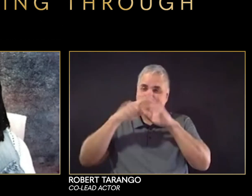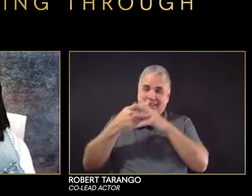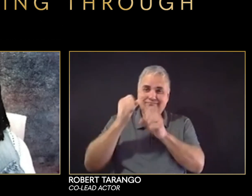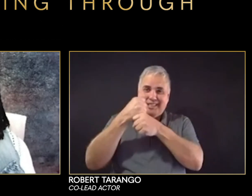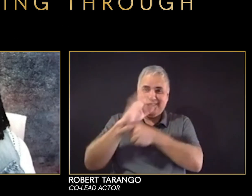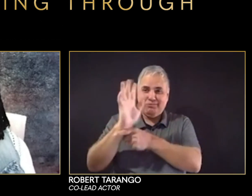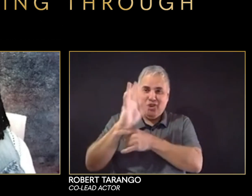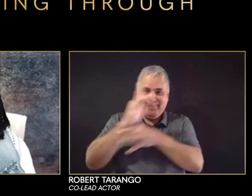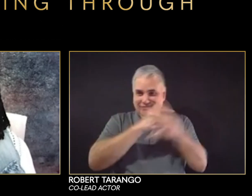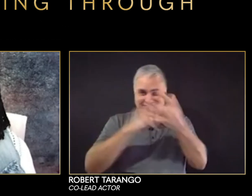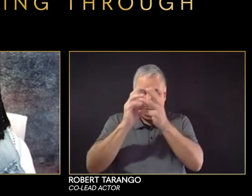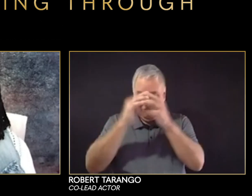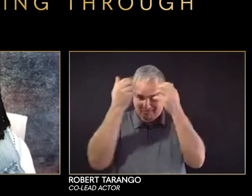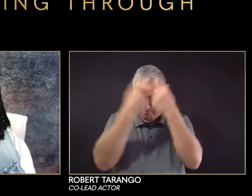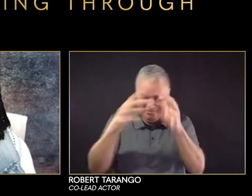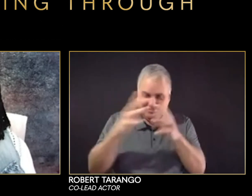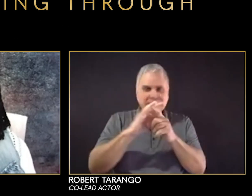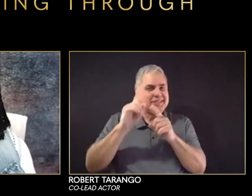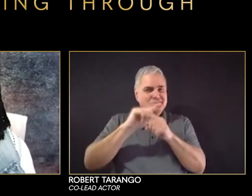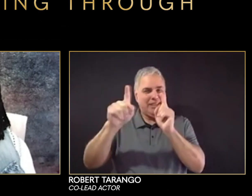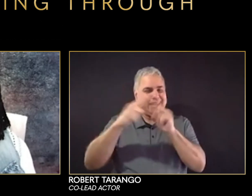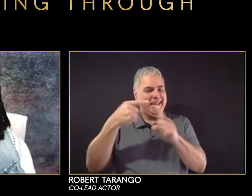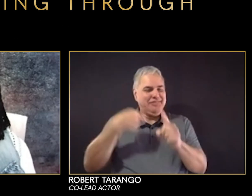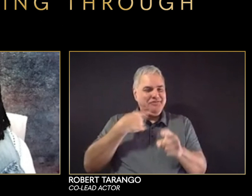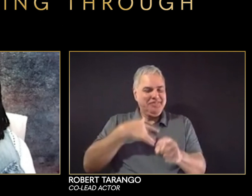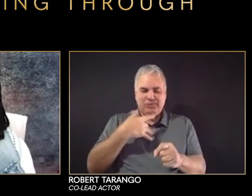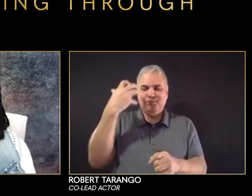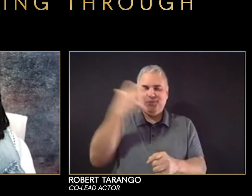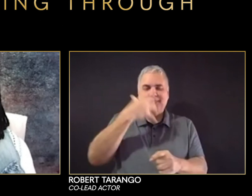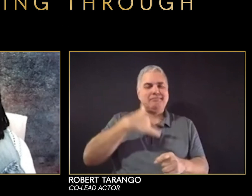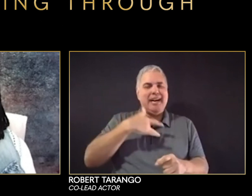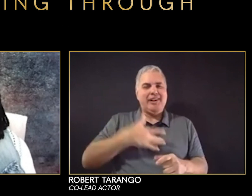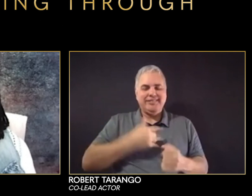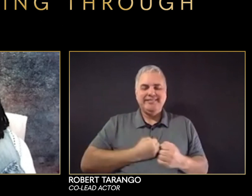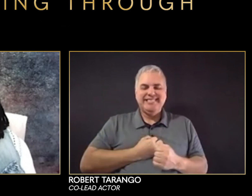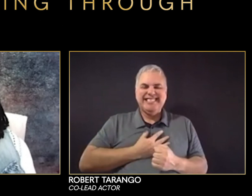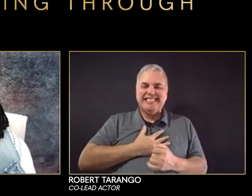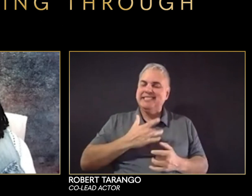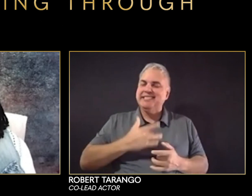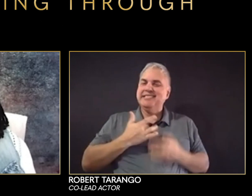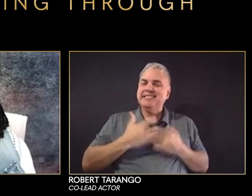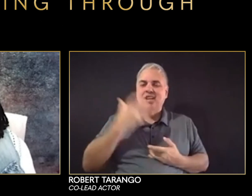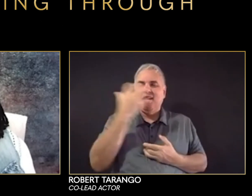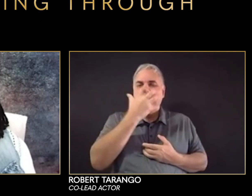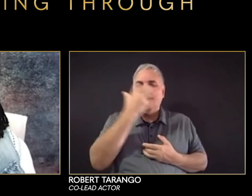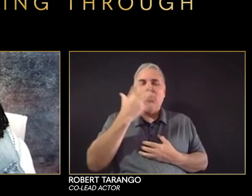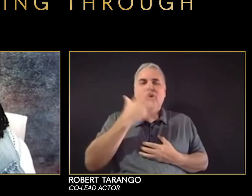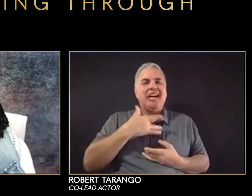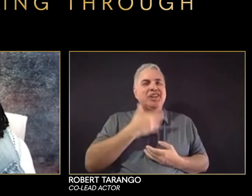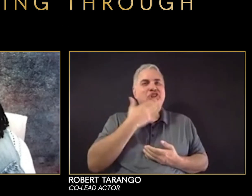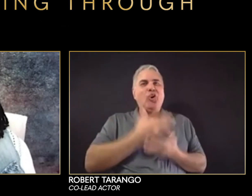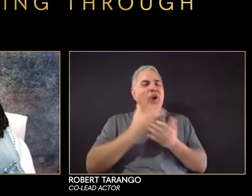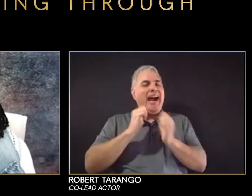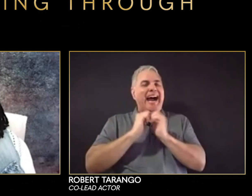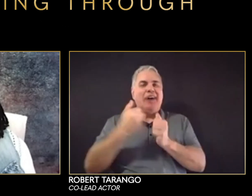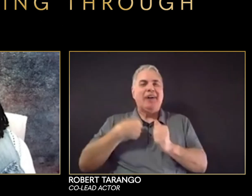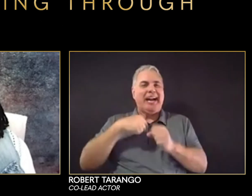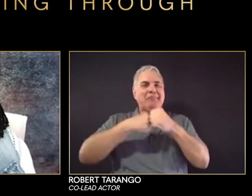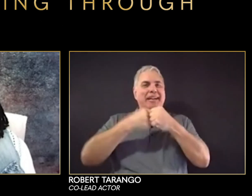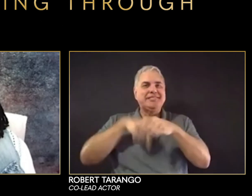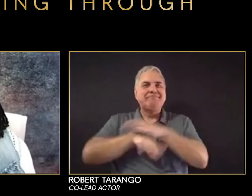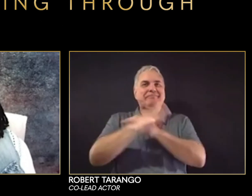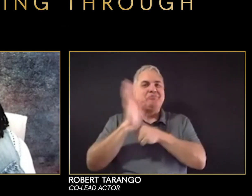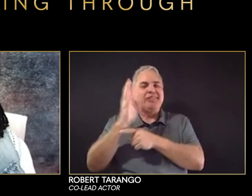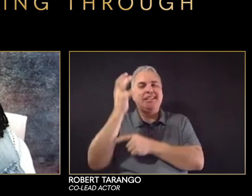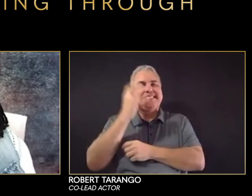Yes, I was. This is Robert speaking. There's a lot that goes into it. But,